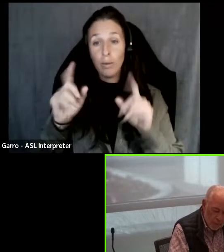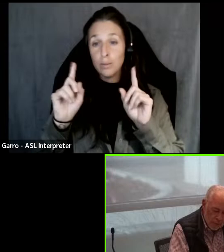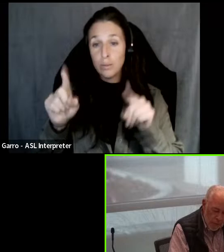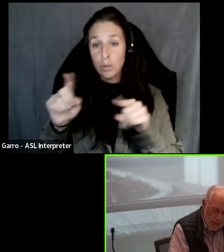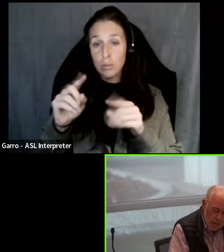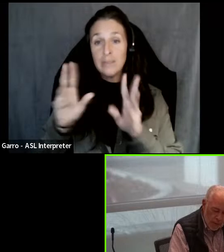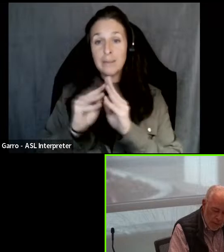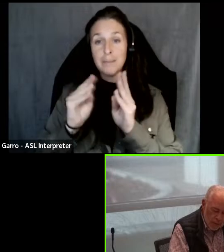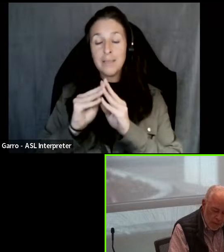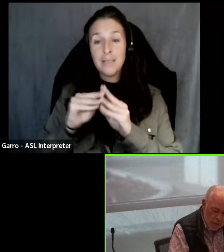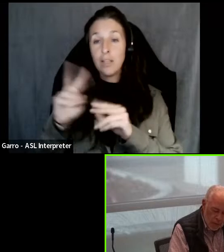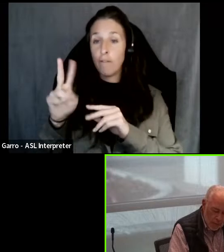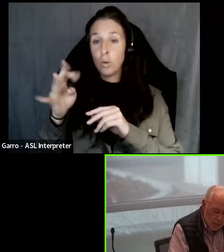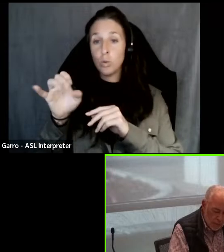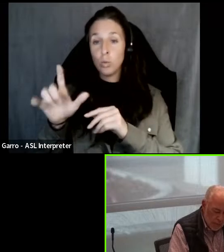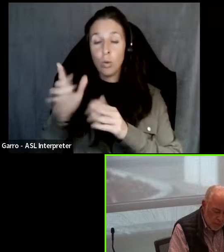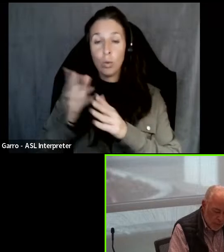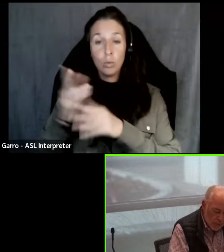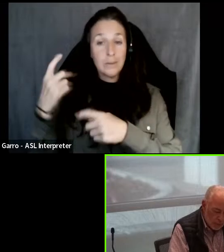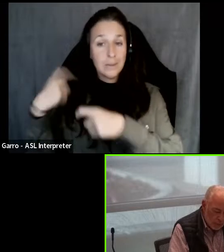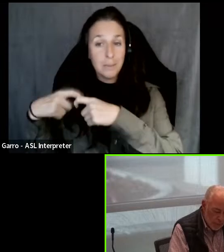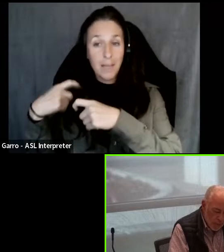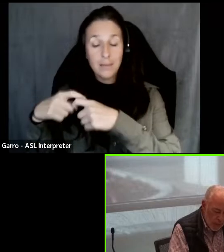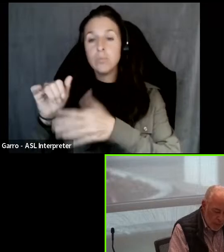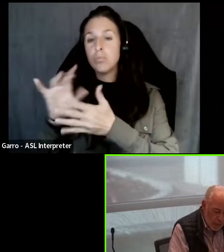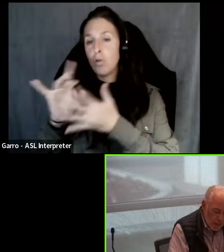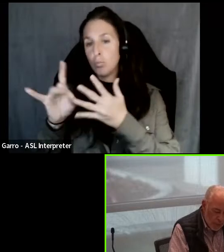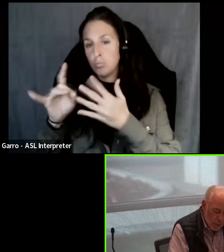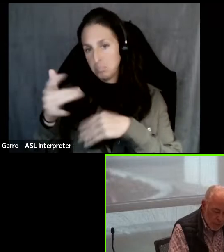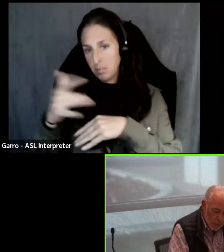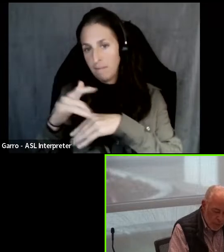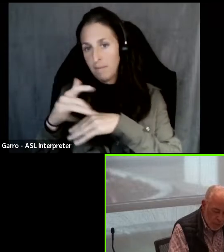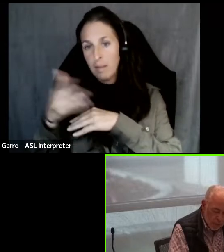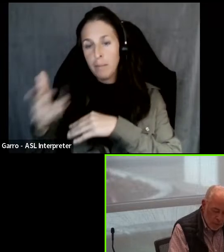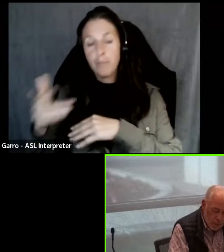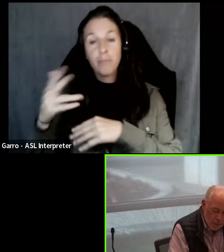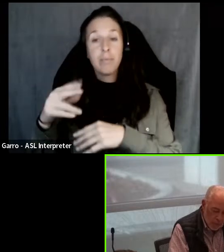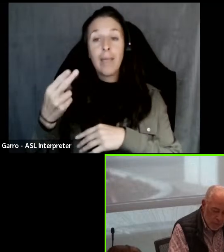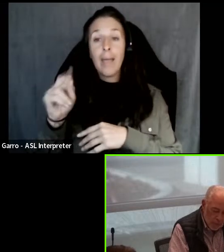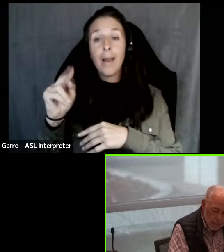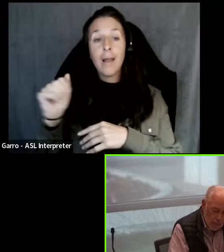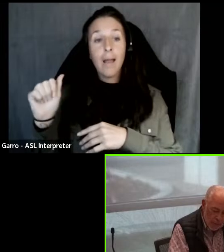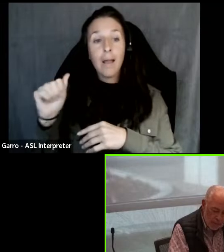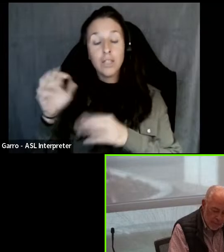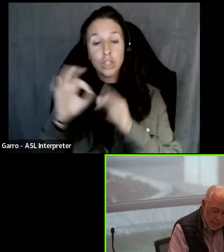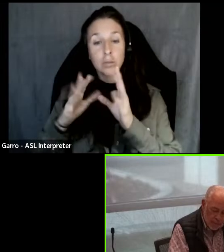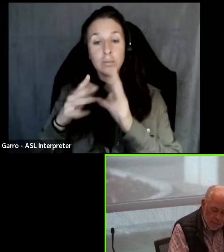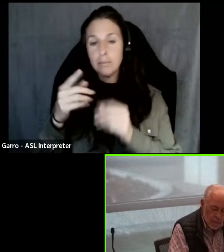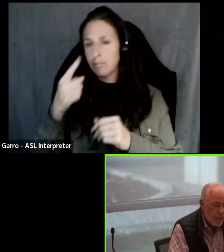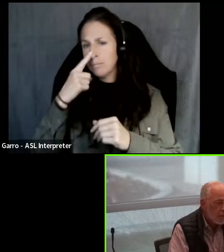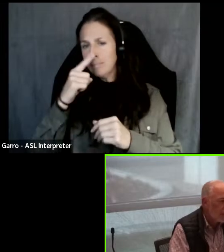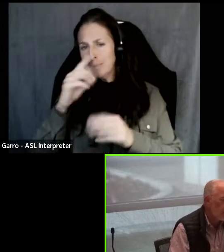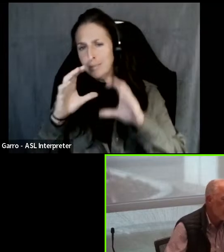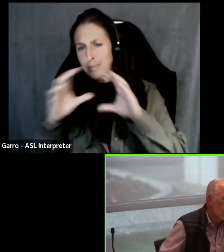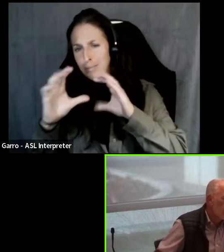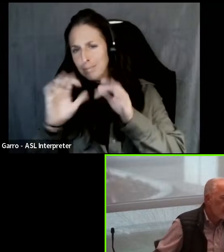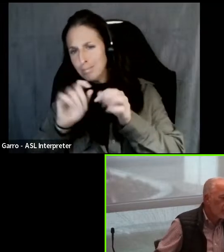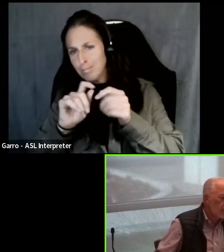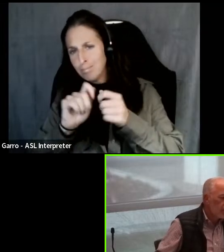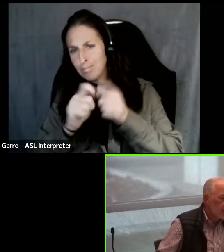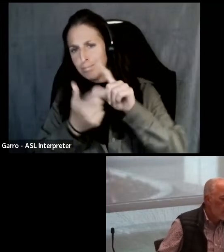meeting virtually in Spanish, that option is available. Hannah interpreting, would you please communicate that for us this